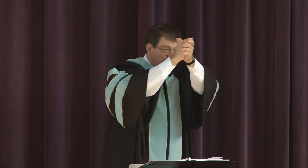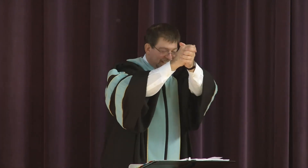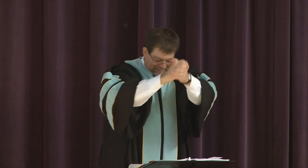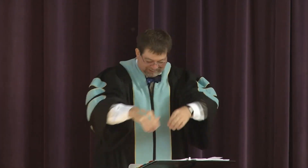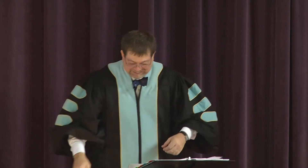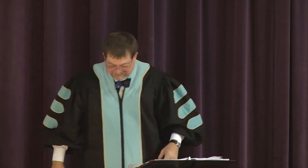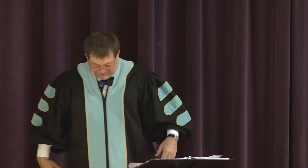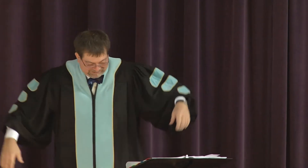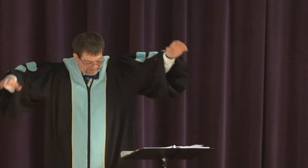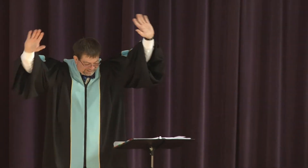Congratulations.